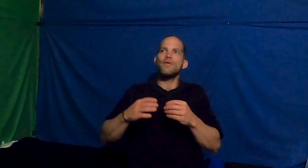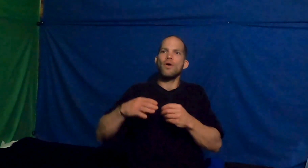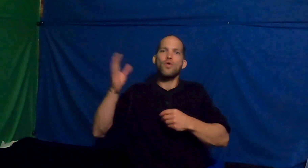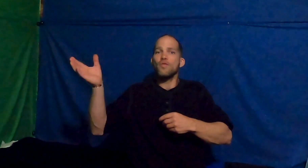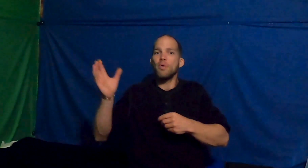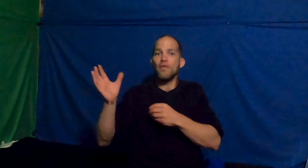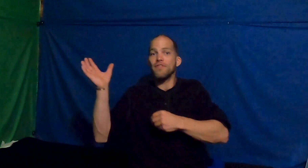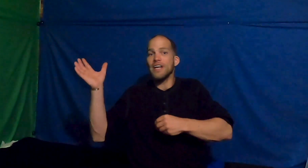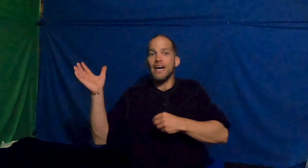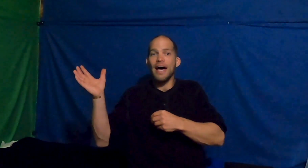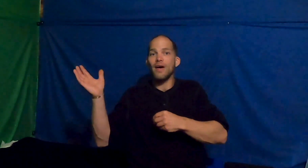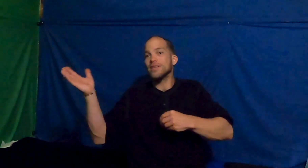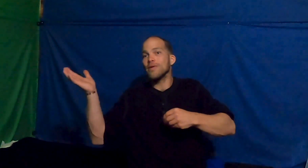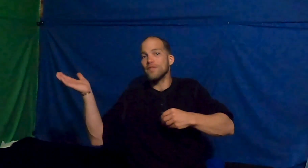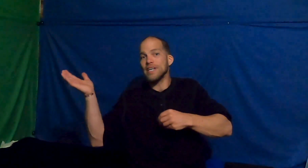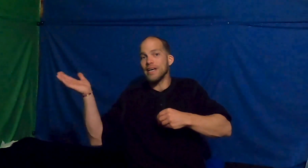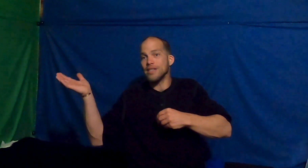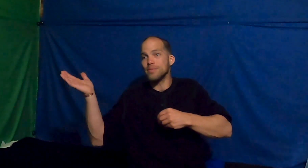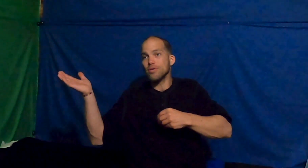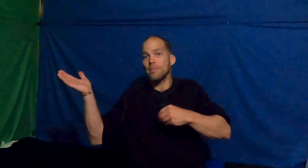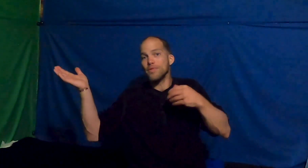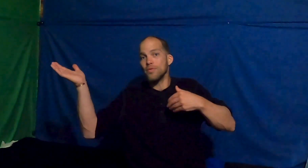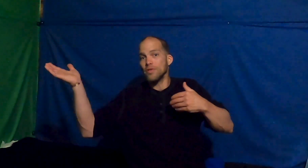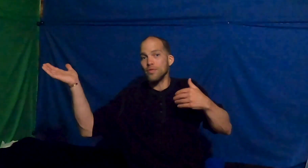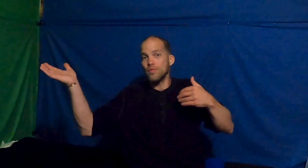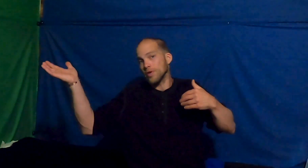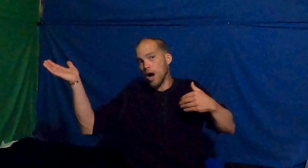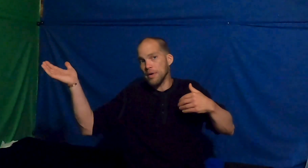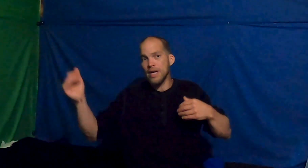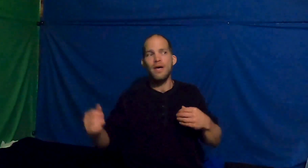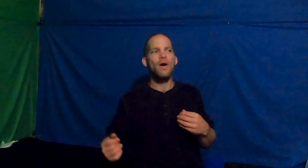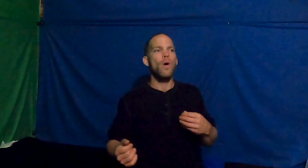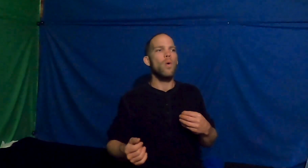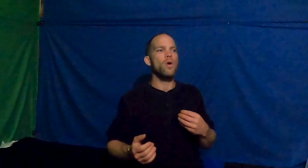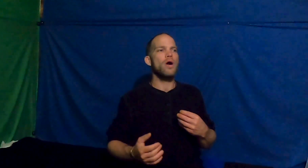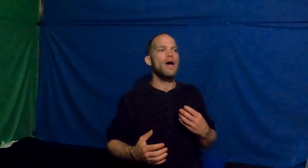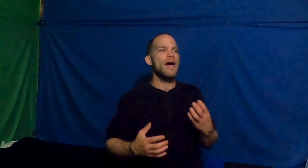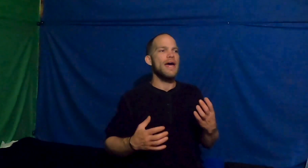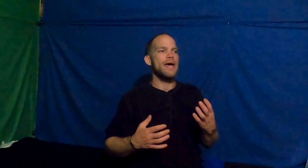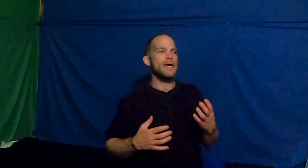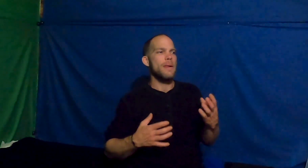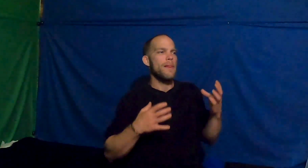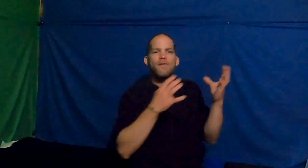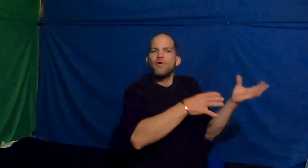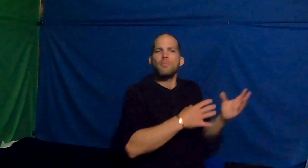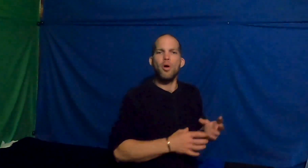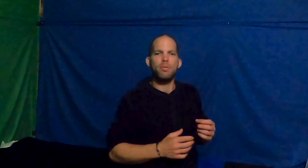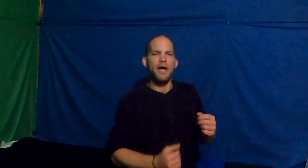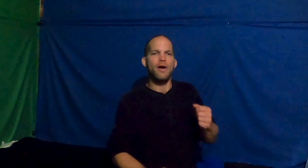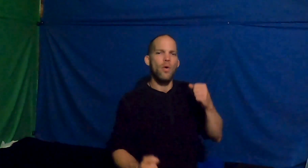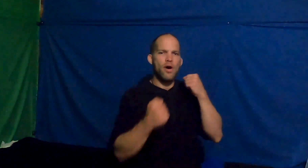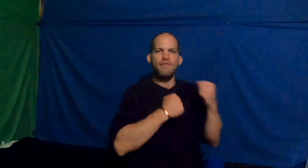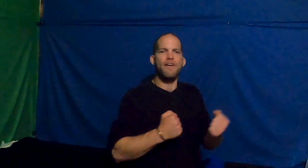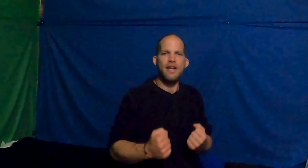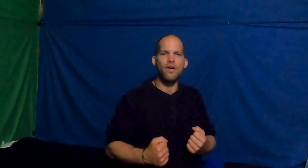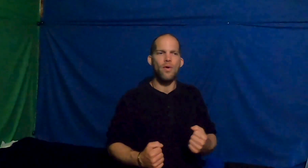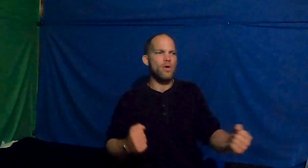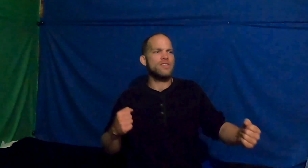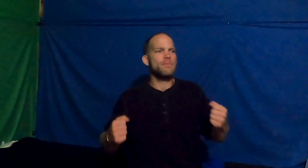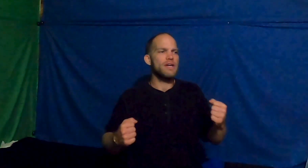a goofball, funny guy overtaking some problem through comedy, or a football player or a fighter or somebody who